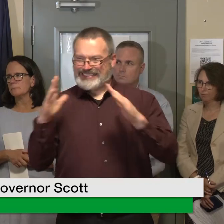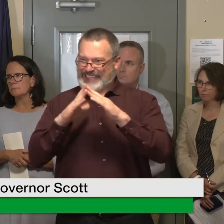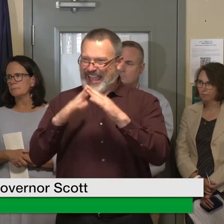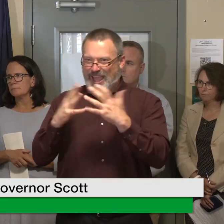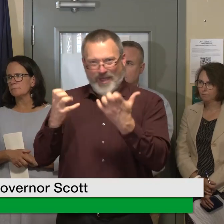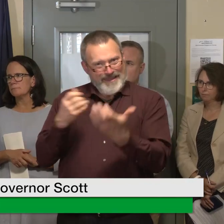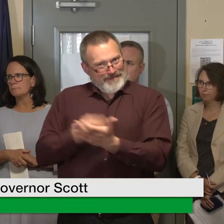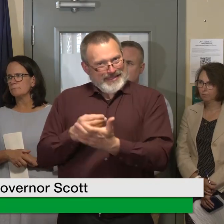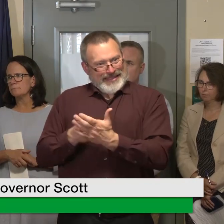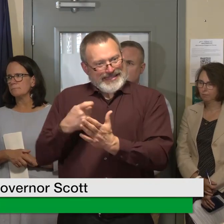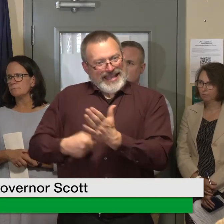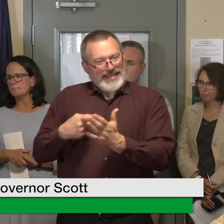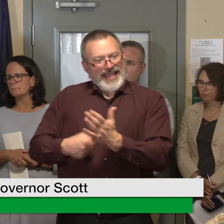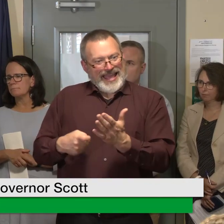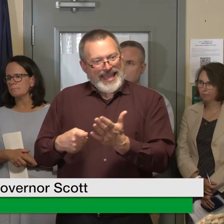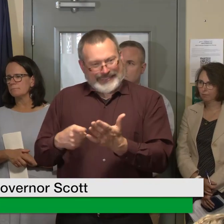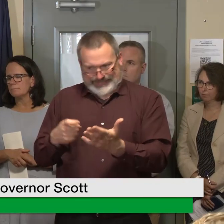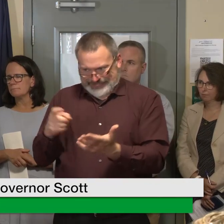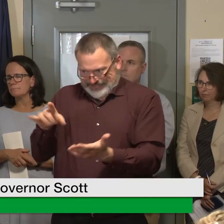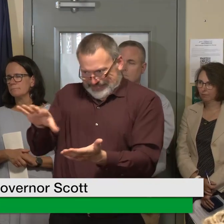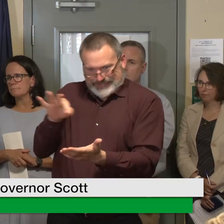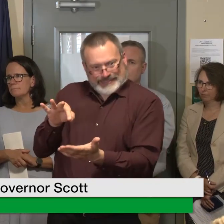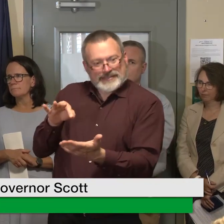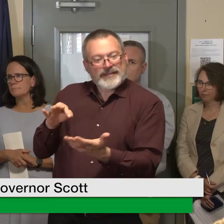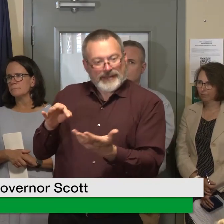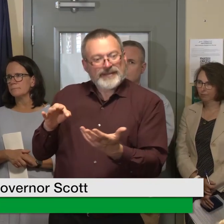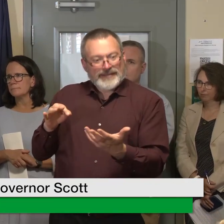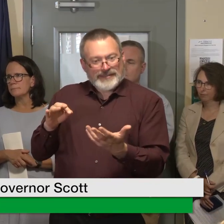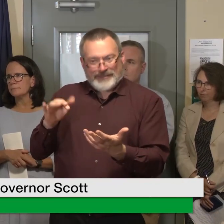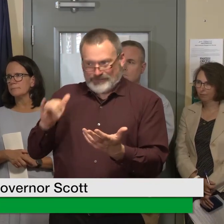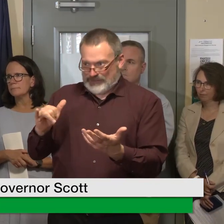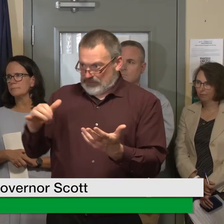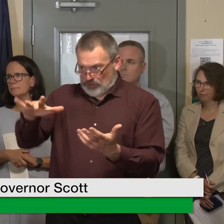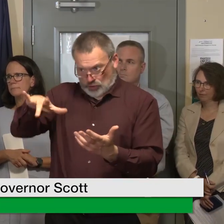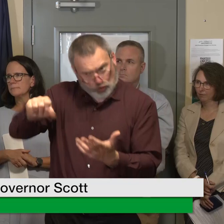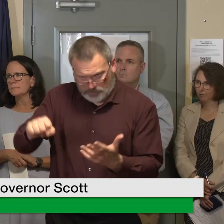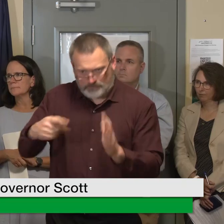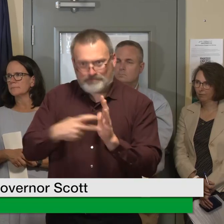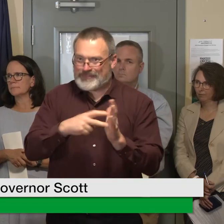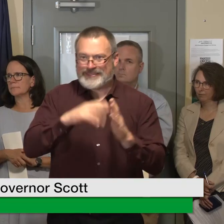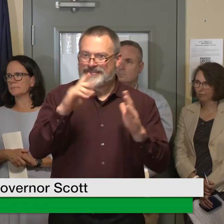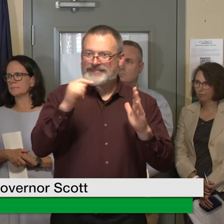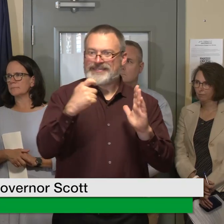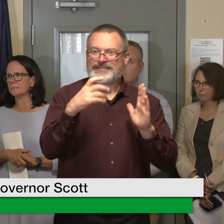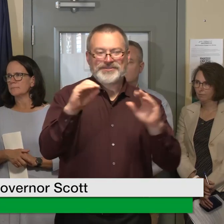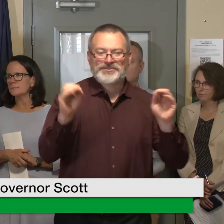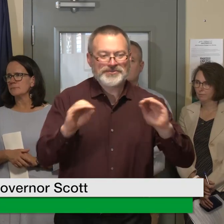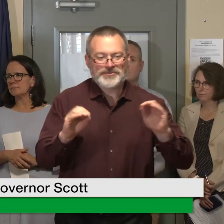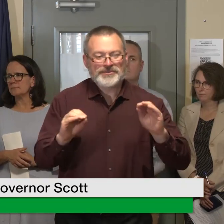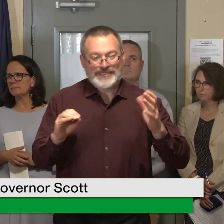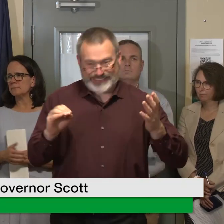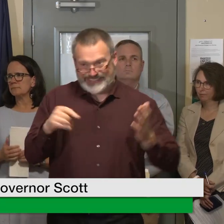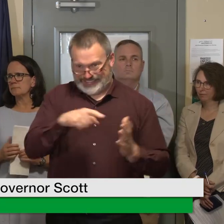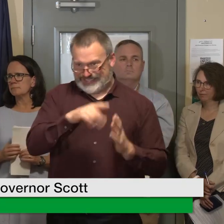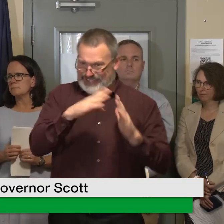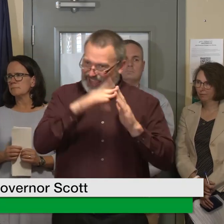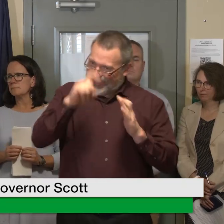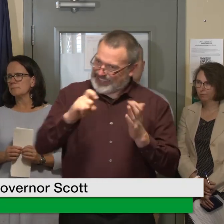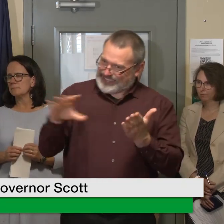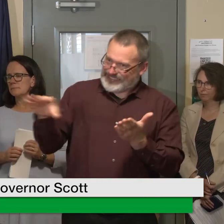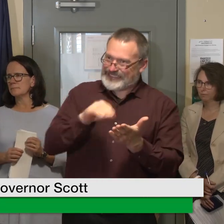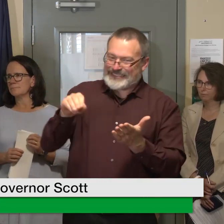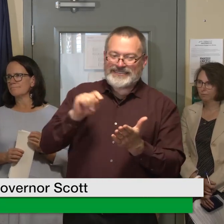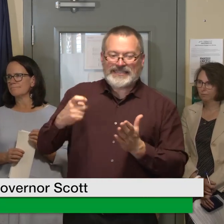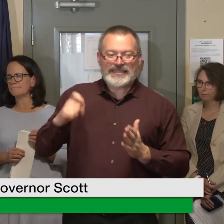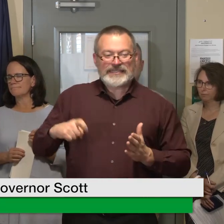bread and butter. That's part of the grand list. So that's they need the income as well. And it's not as though Barry was flush